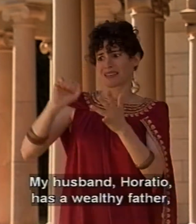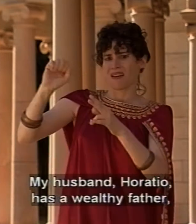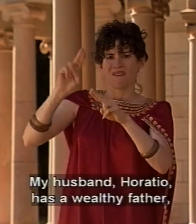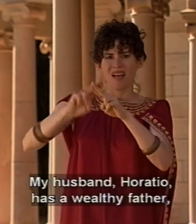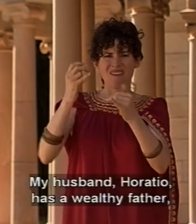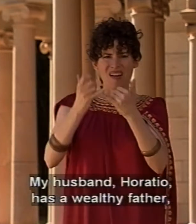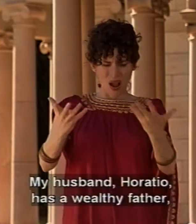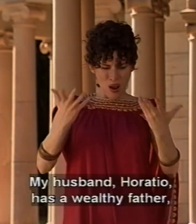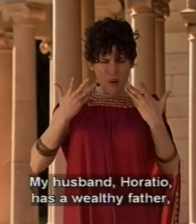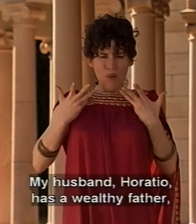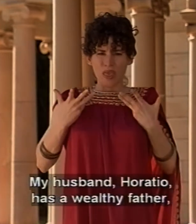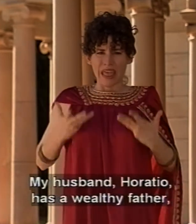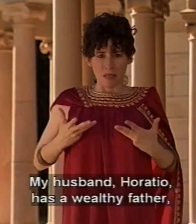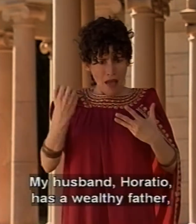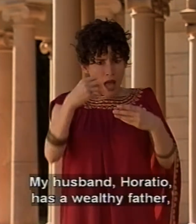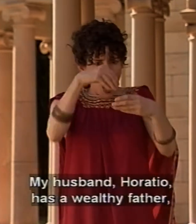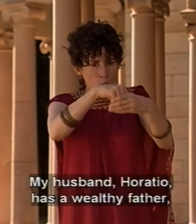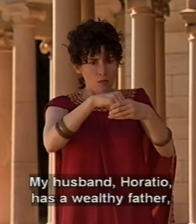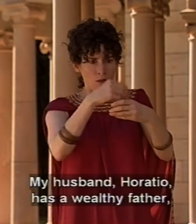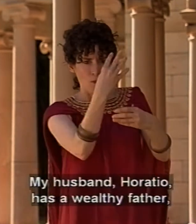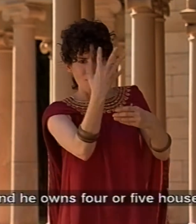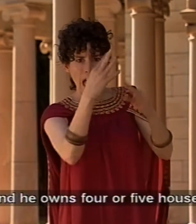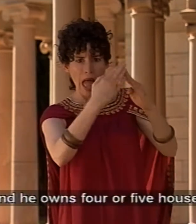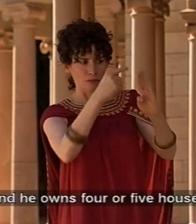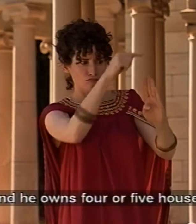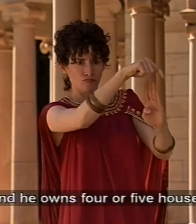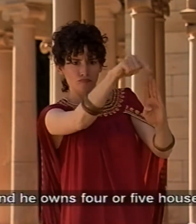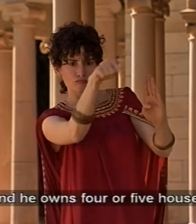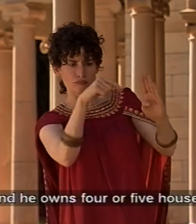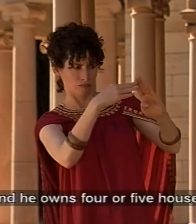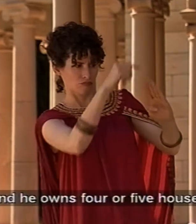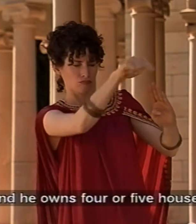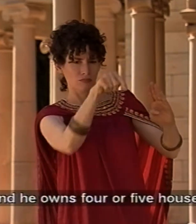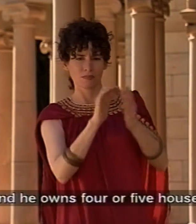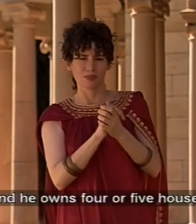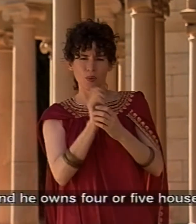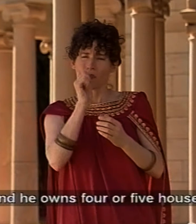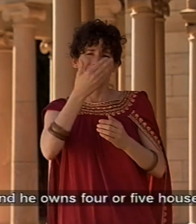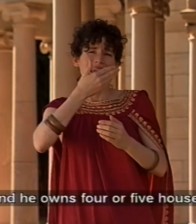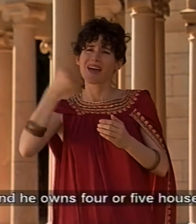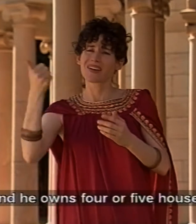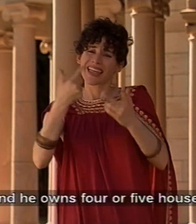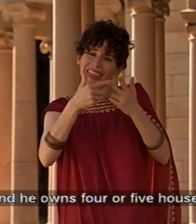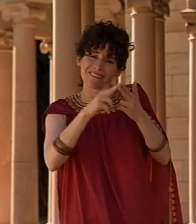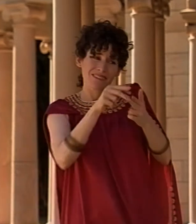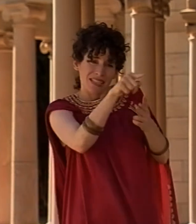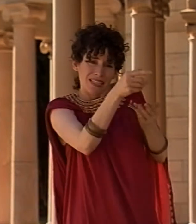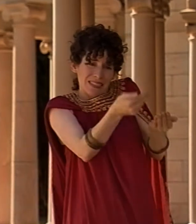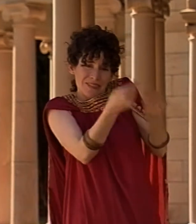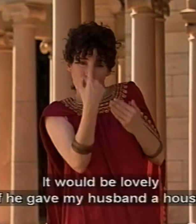My husband Horatio has a wealthy father, and he owns 4 or 5 houses.